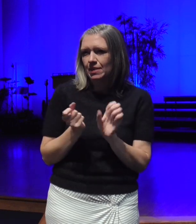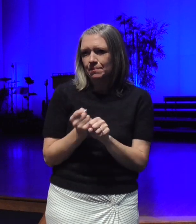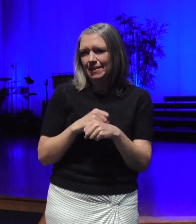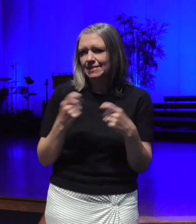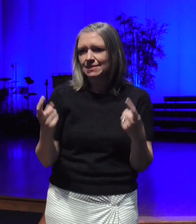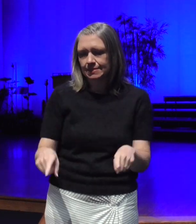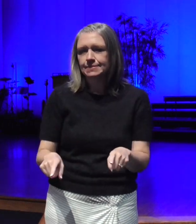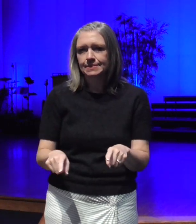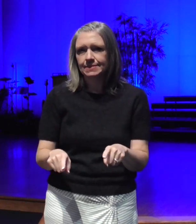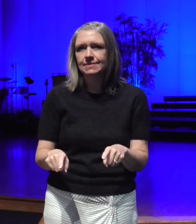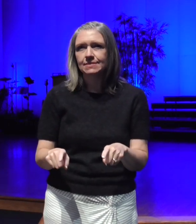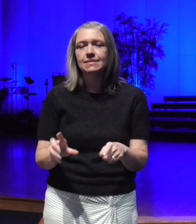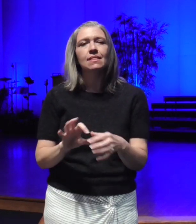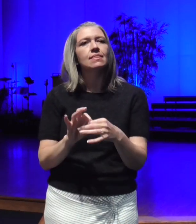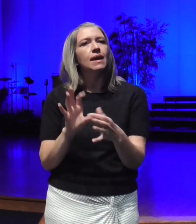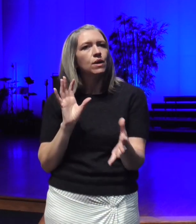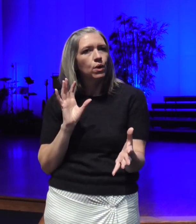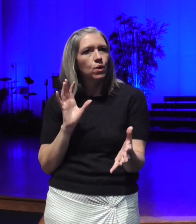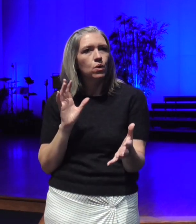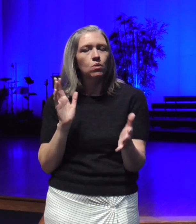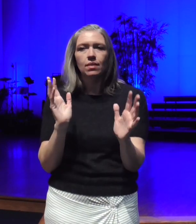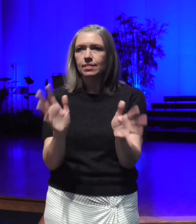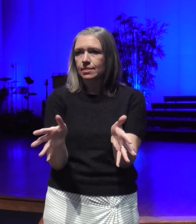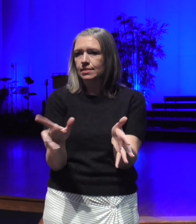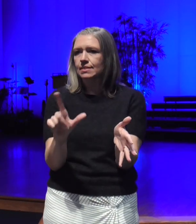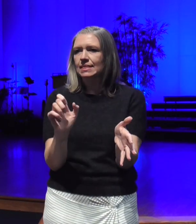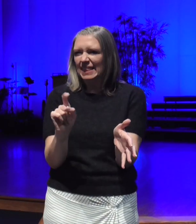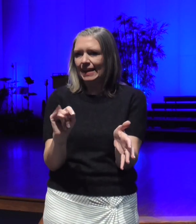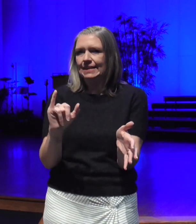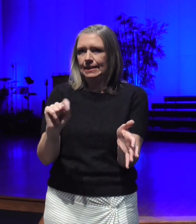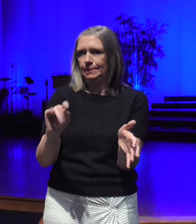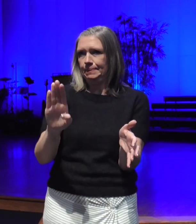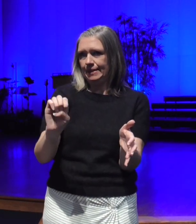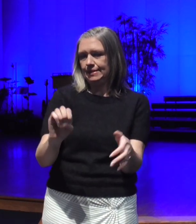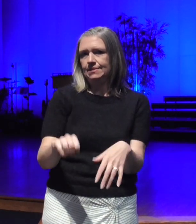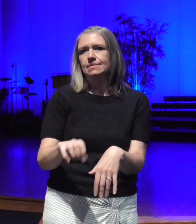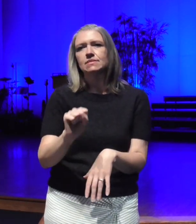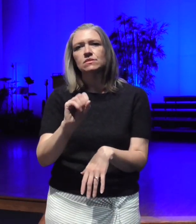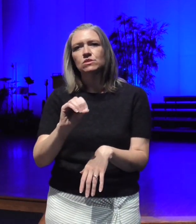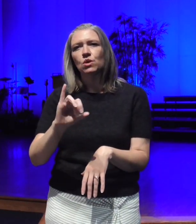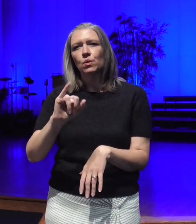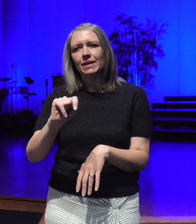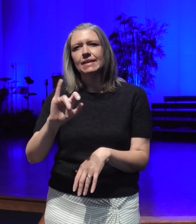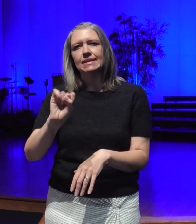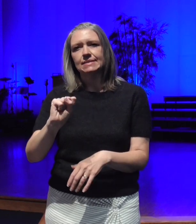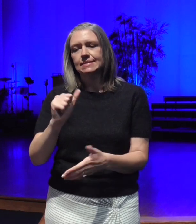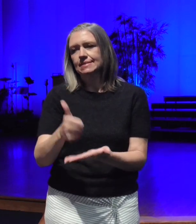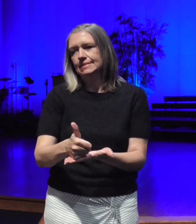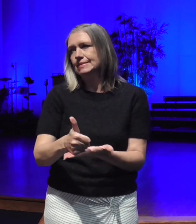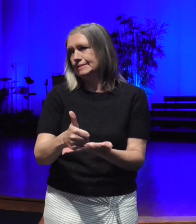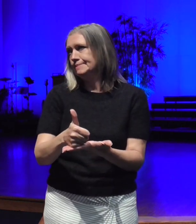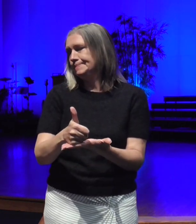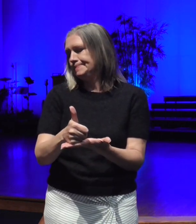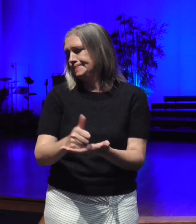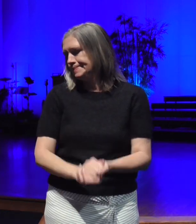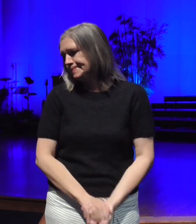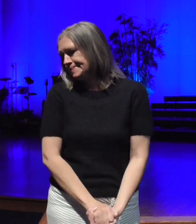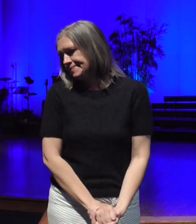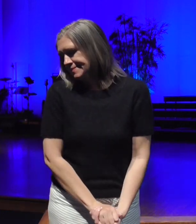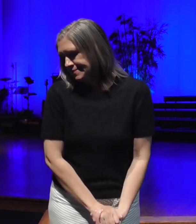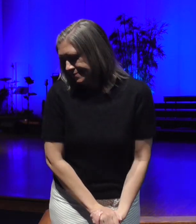so. We let go, we let it be, and so it is. Amen.